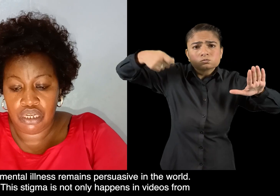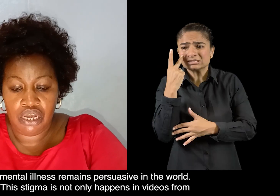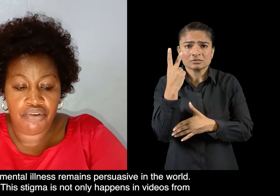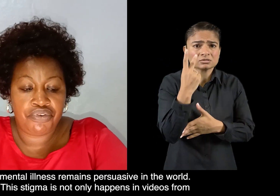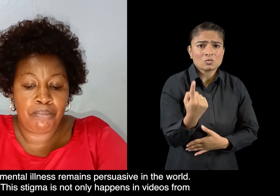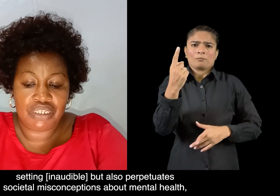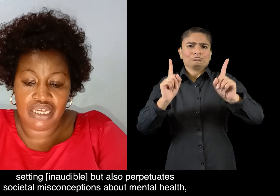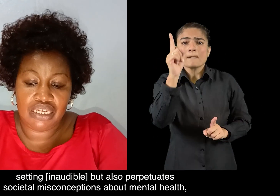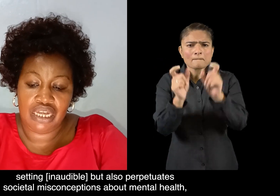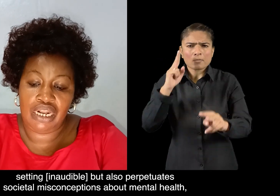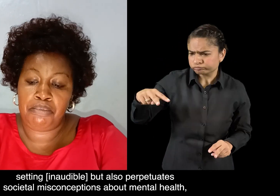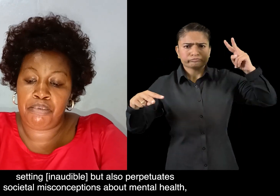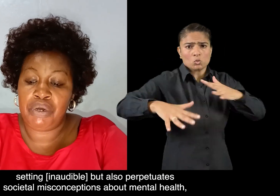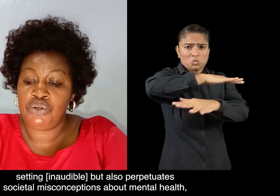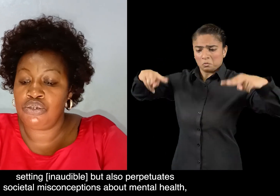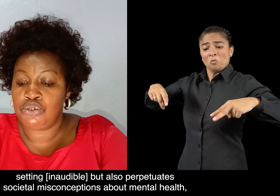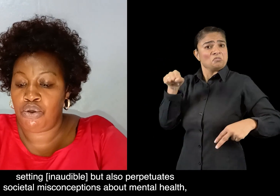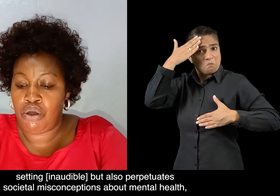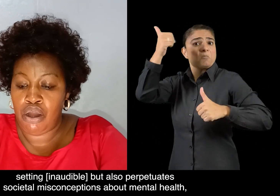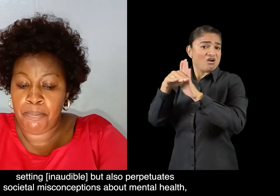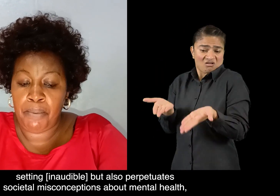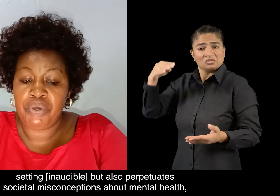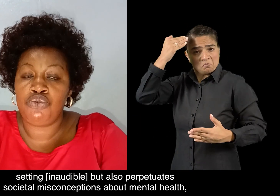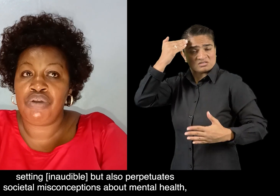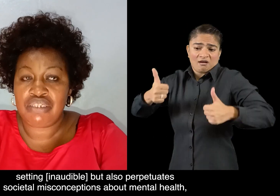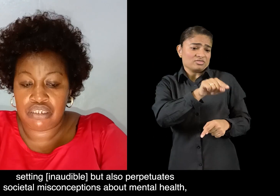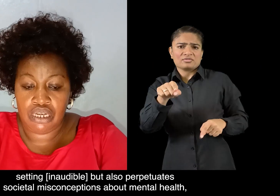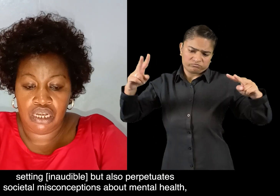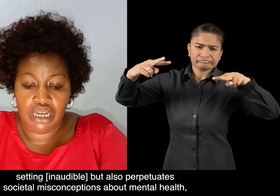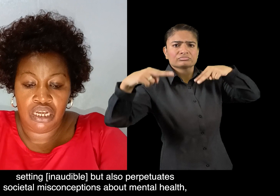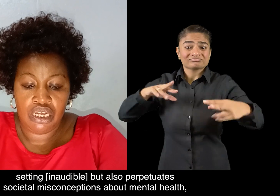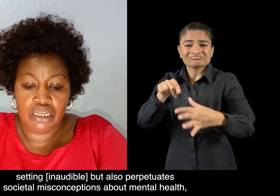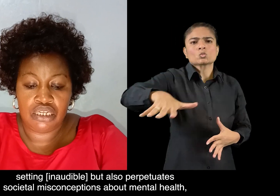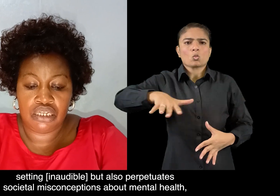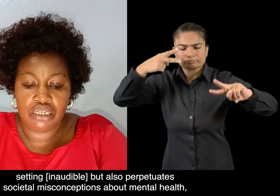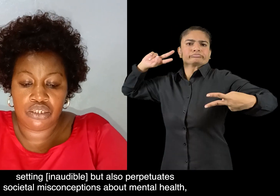individuals from seeking help, but also perpetuates